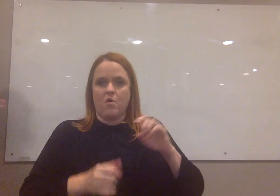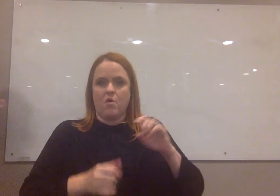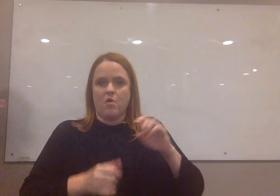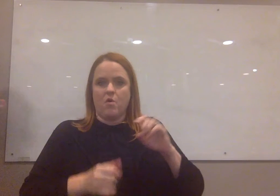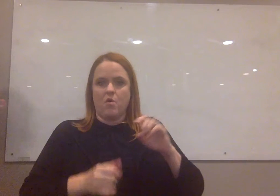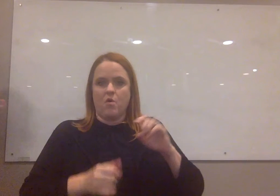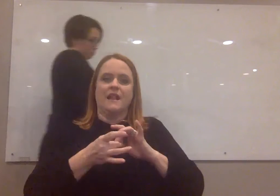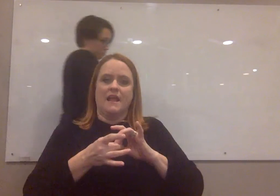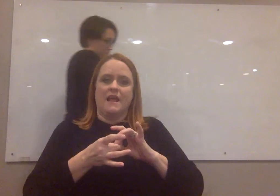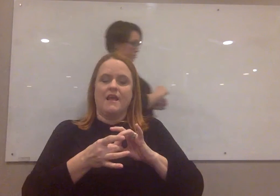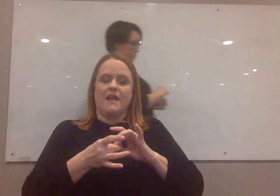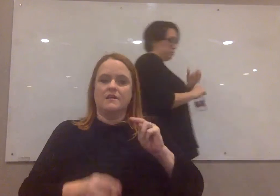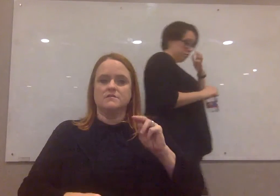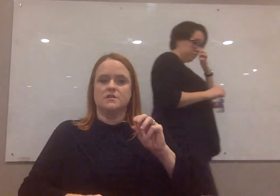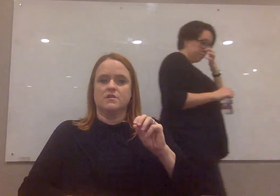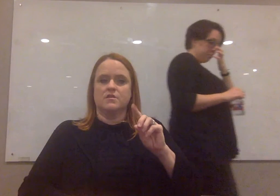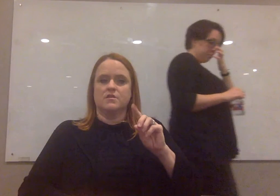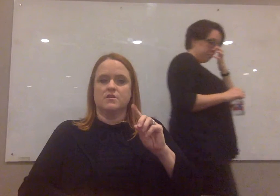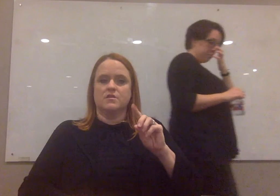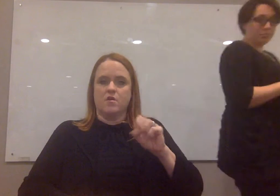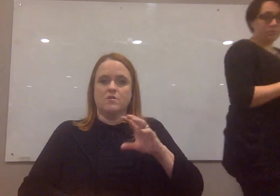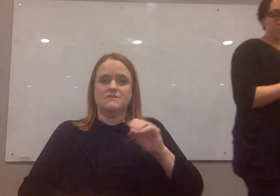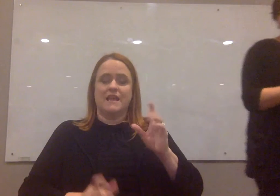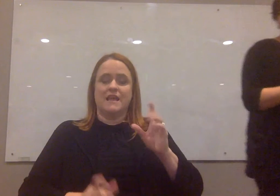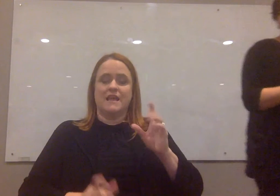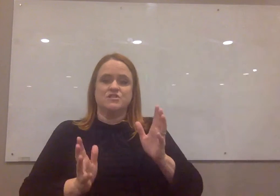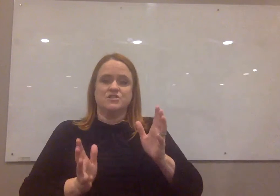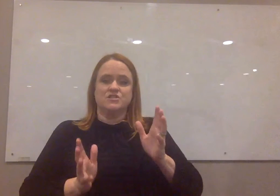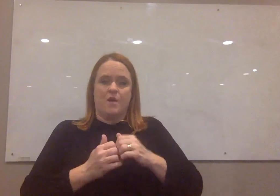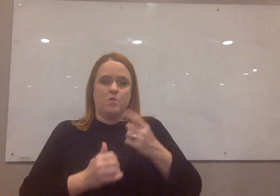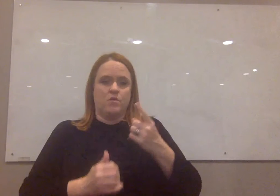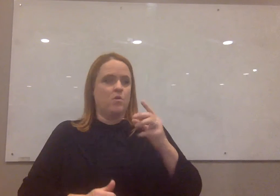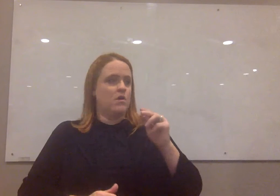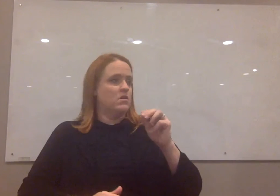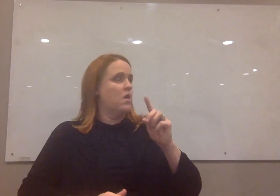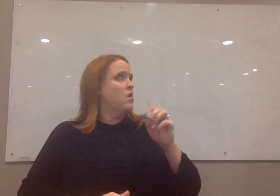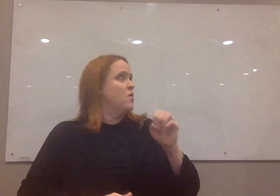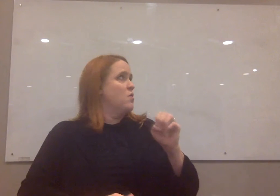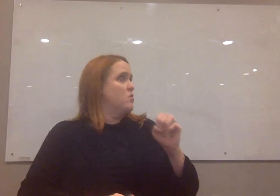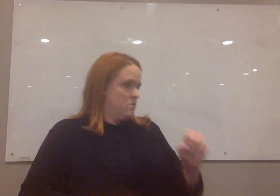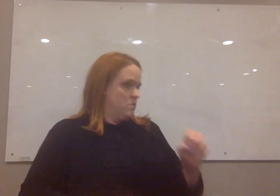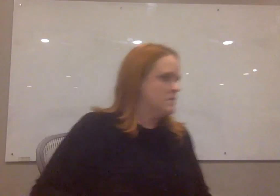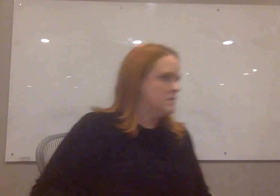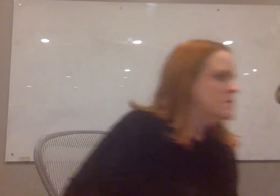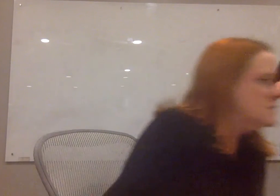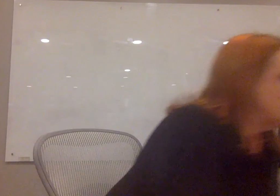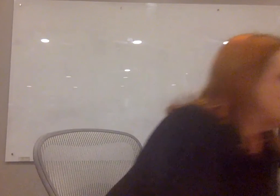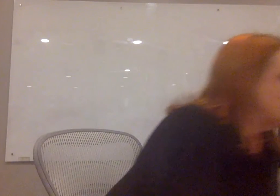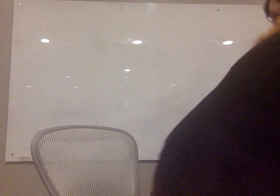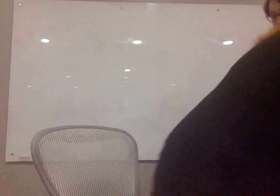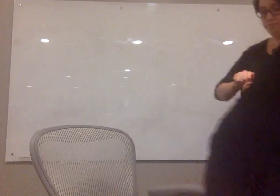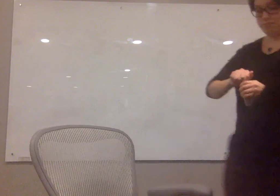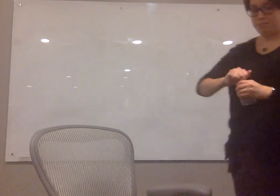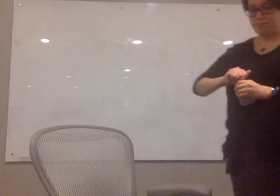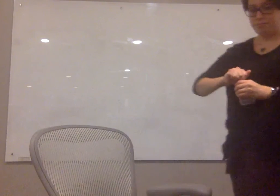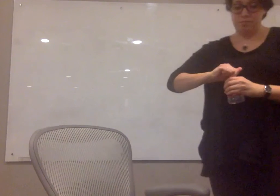chat with one node. Oh, related to connecting nodes, there's, I can't remember which article he covers in Elixir 6,